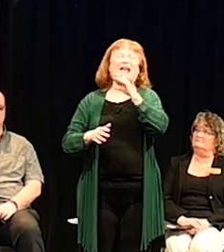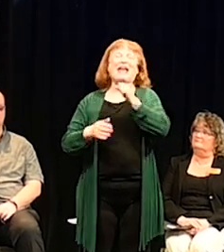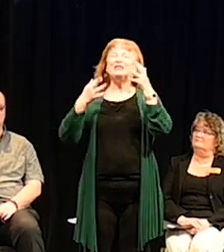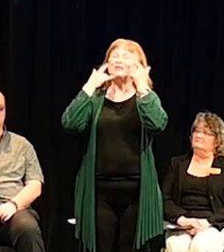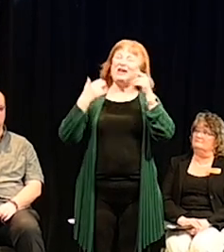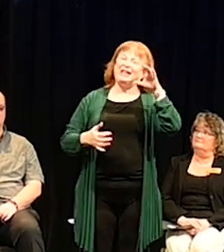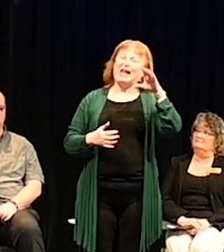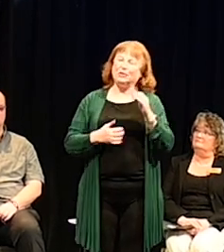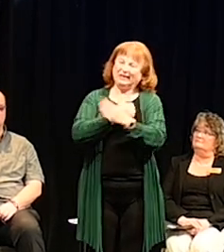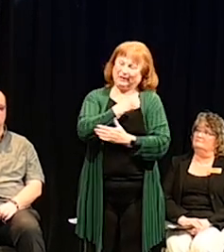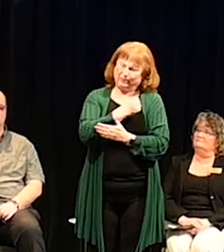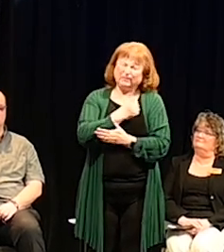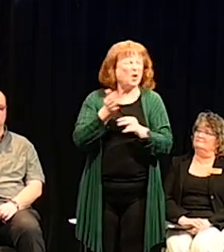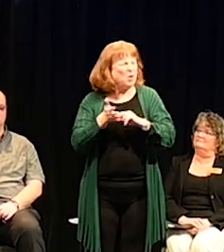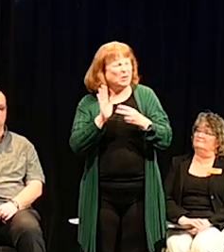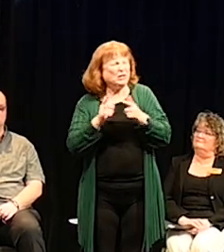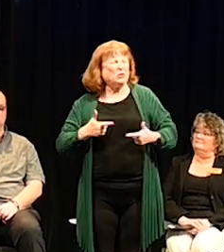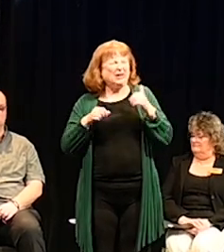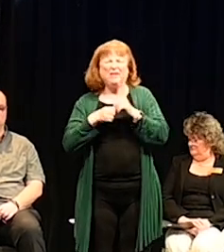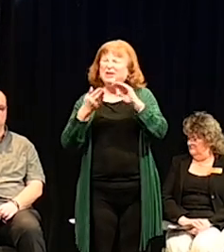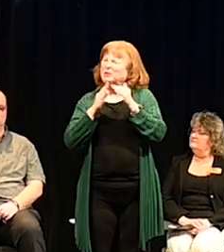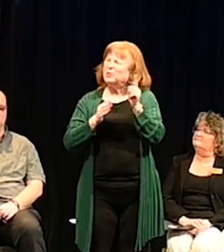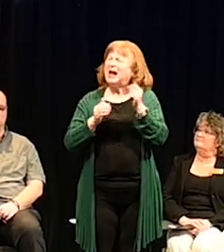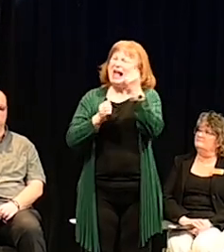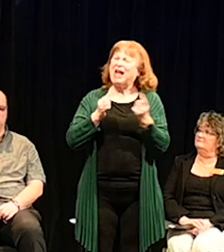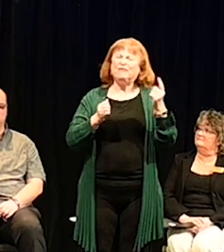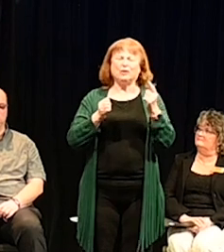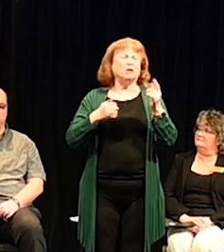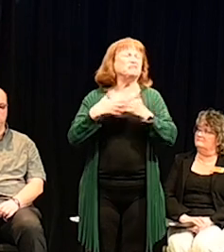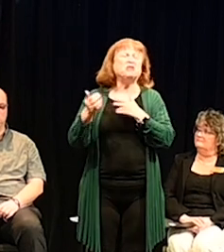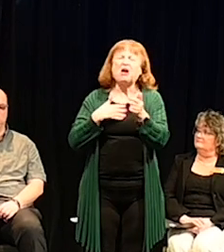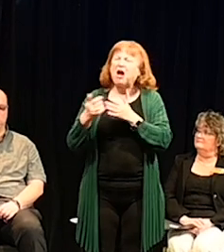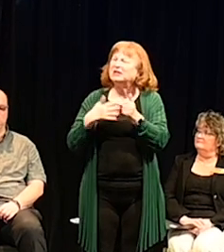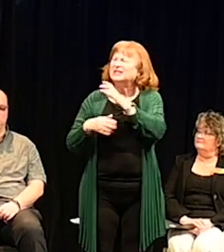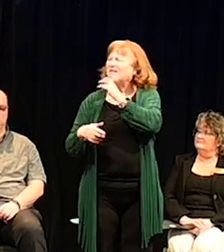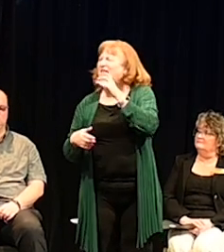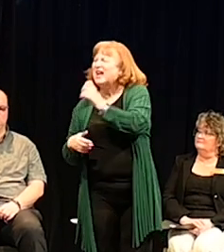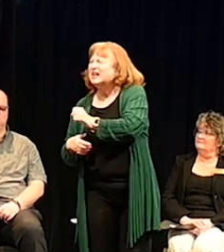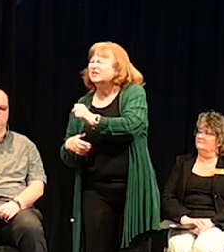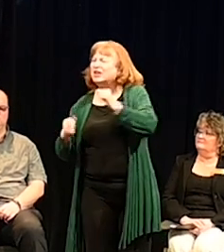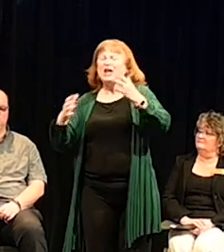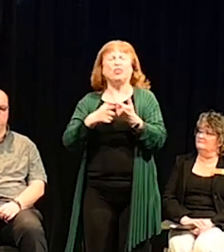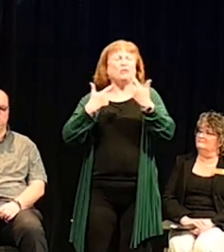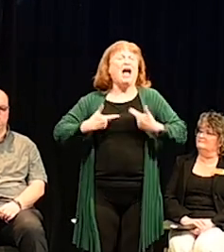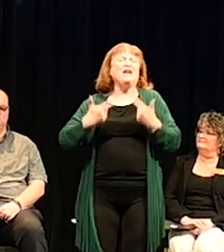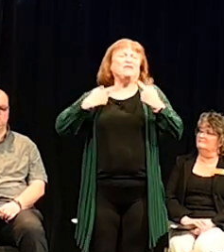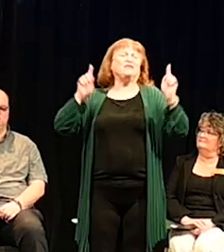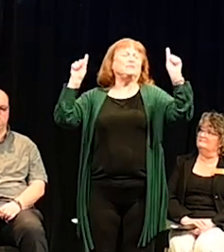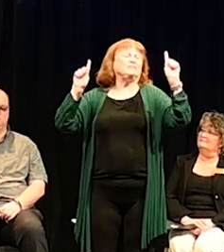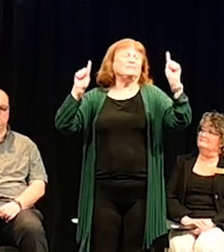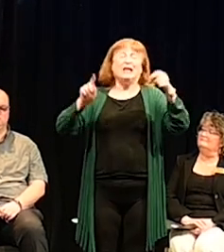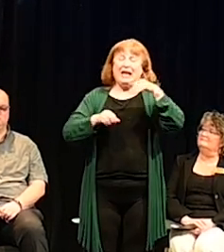age-friendly county. What does it mean to live in a community where everyone, regardless of age can thrive.